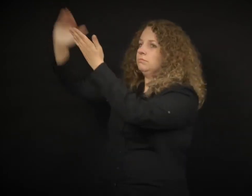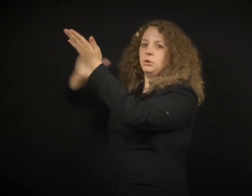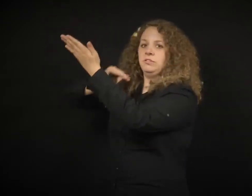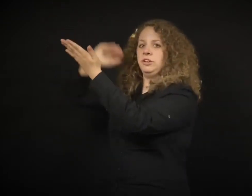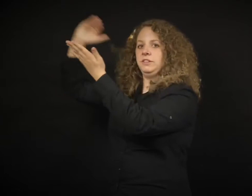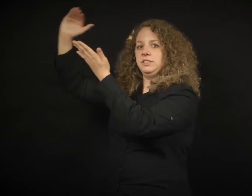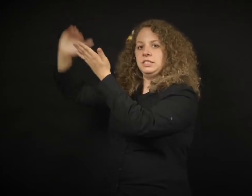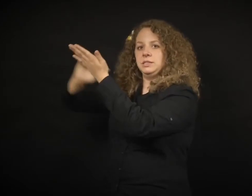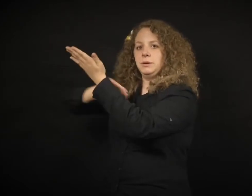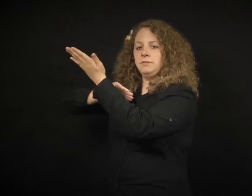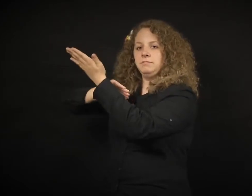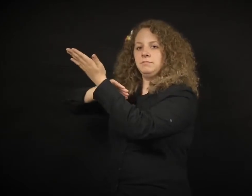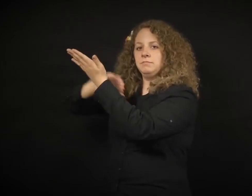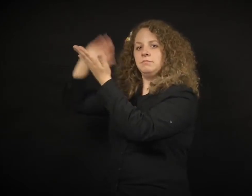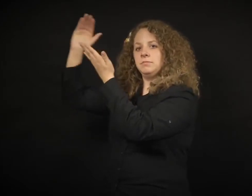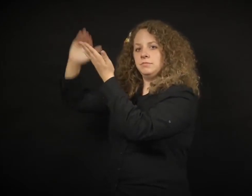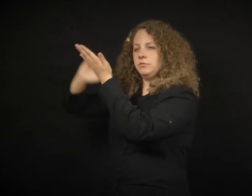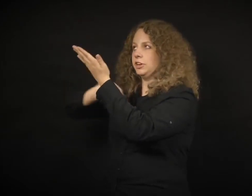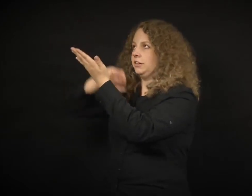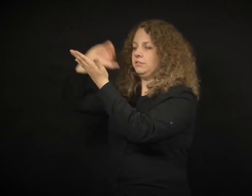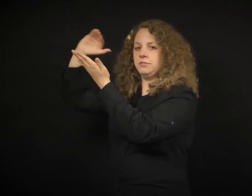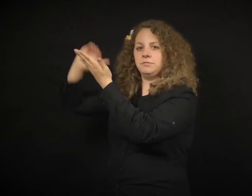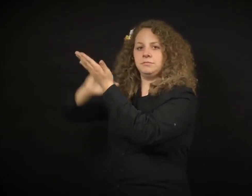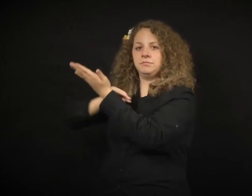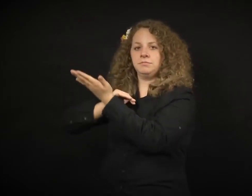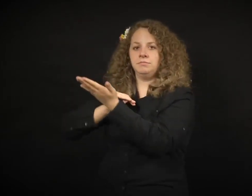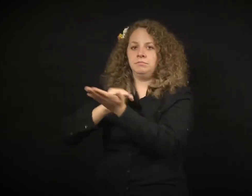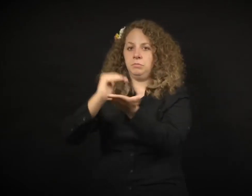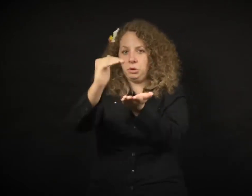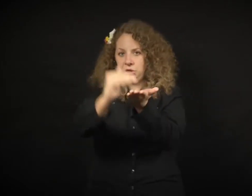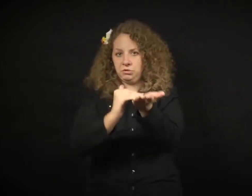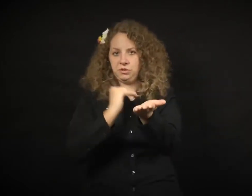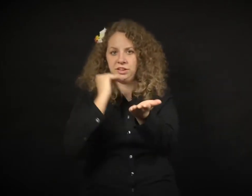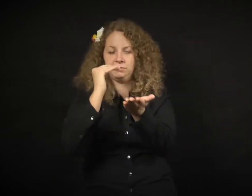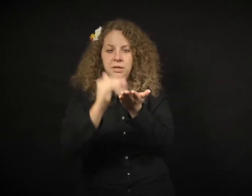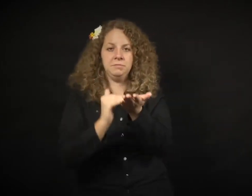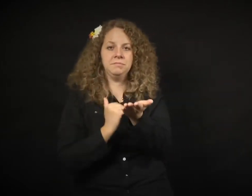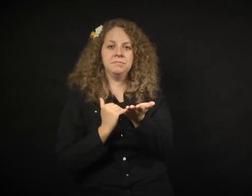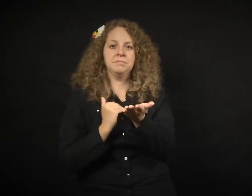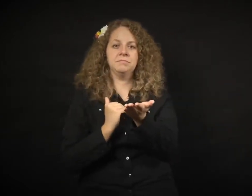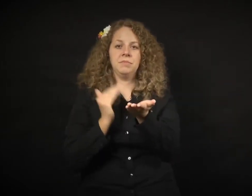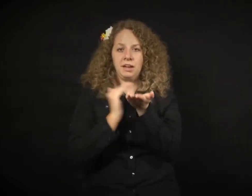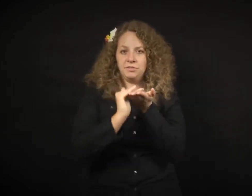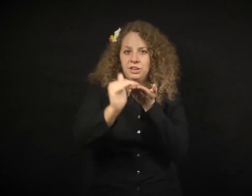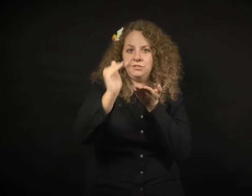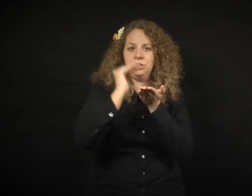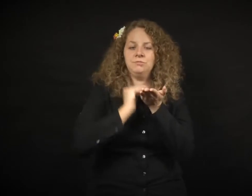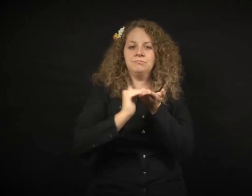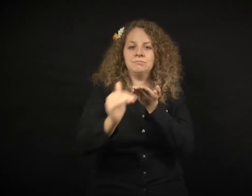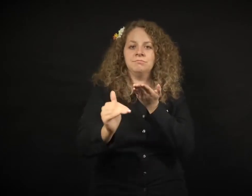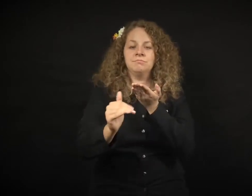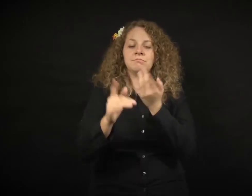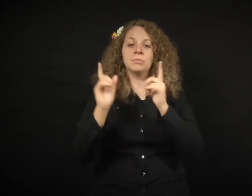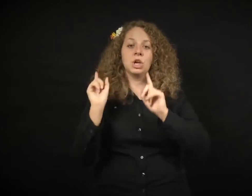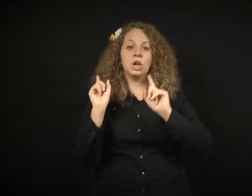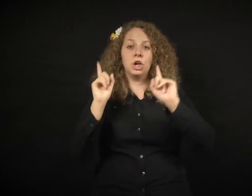or forgiveness this way, forgive, or you forgive me, I forgive you,